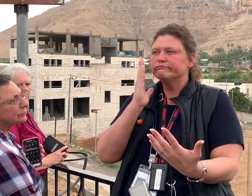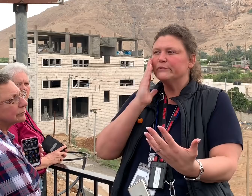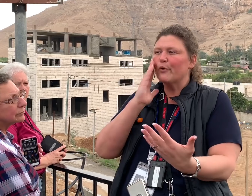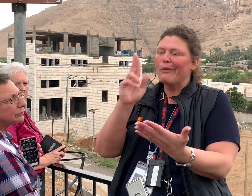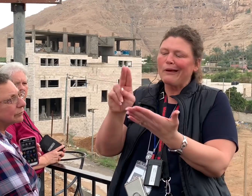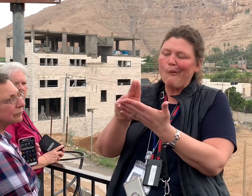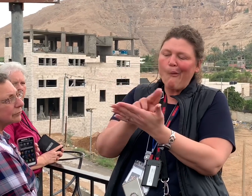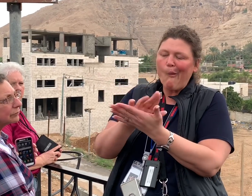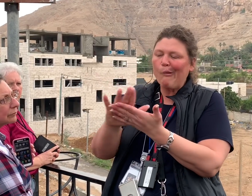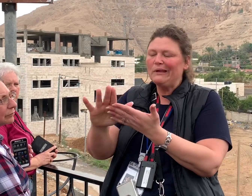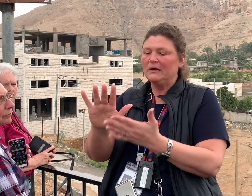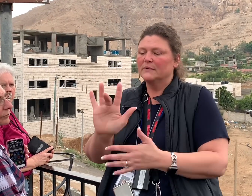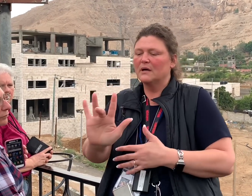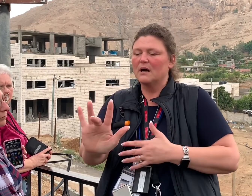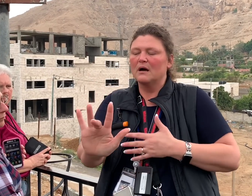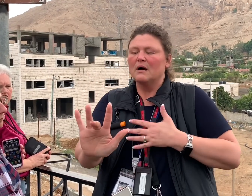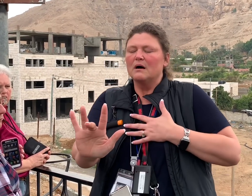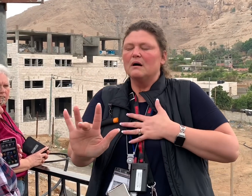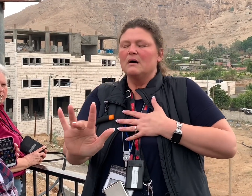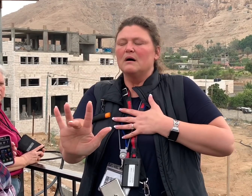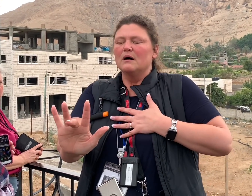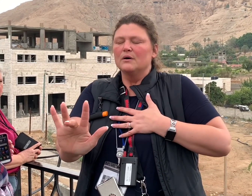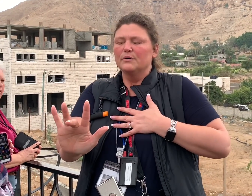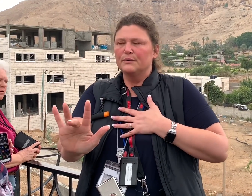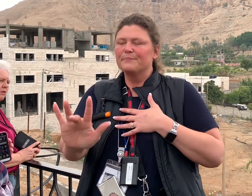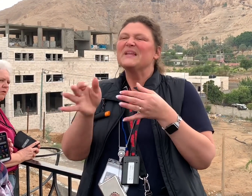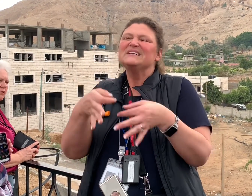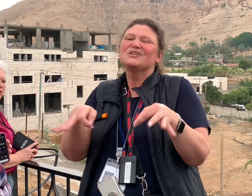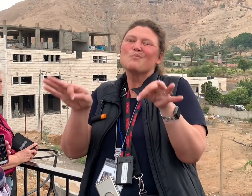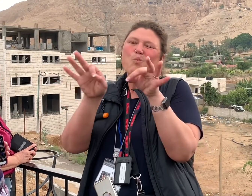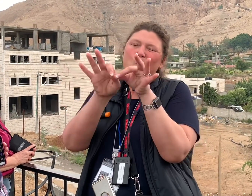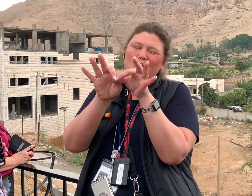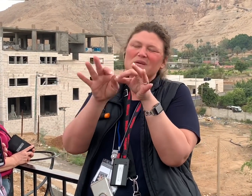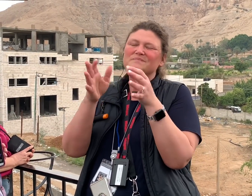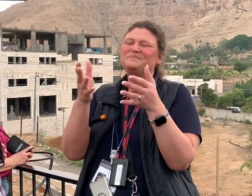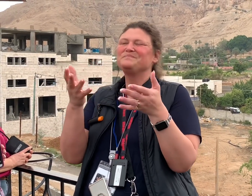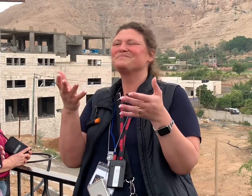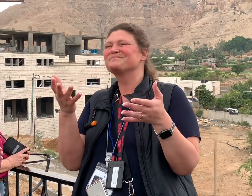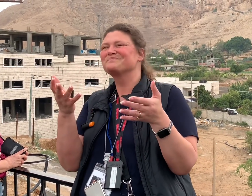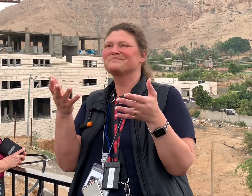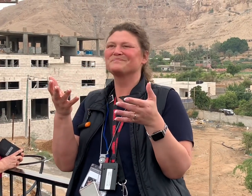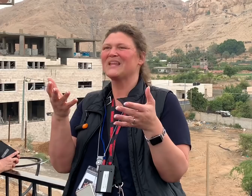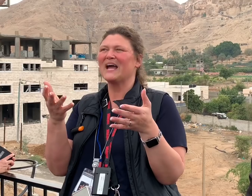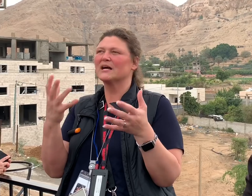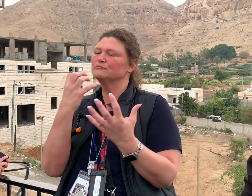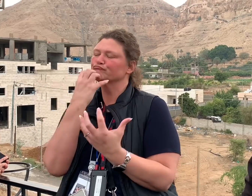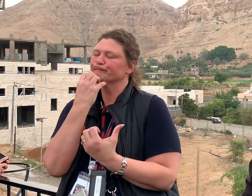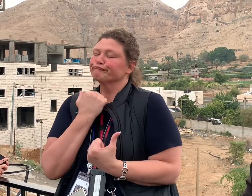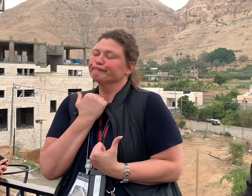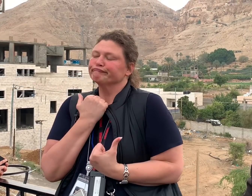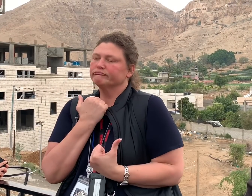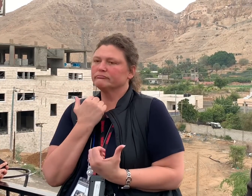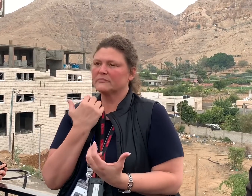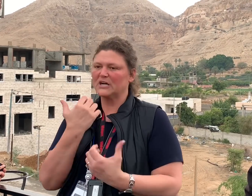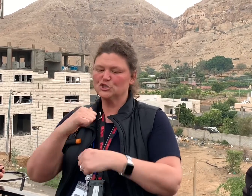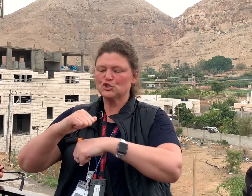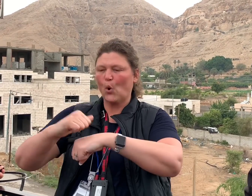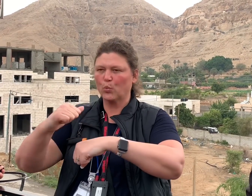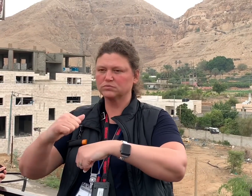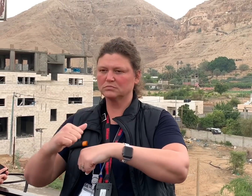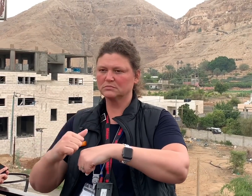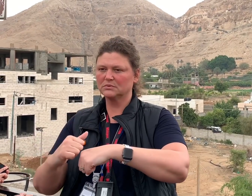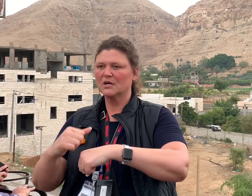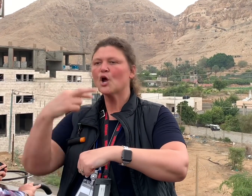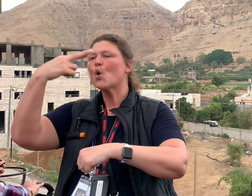that it is... Sometimes it can be an important... a relic or an important stone